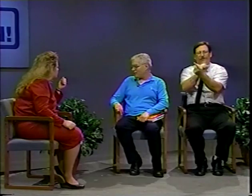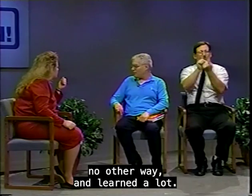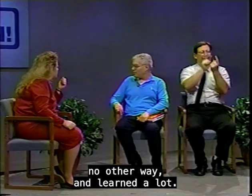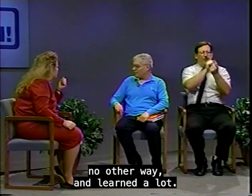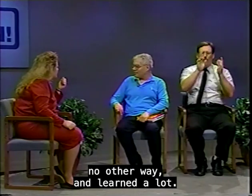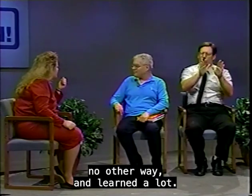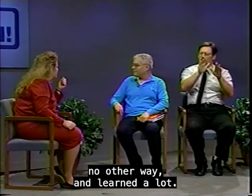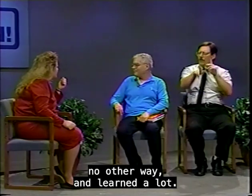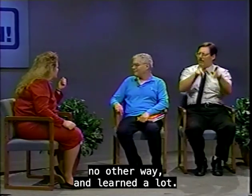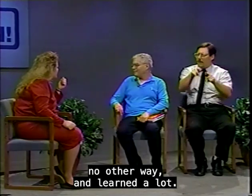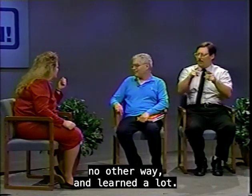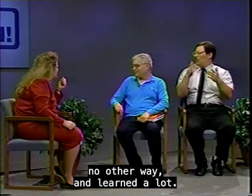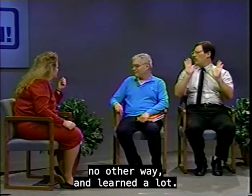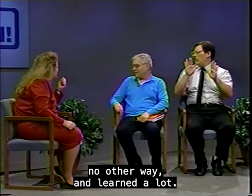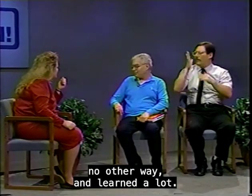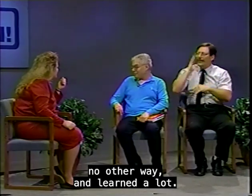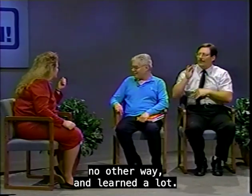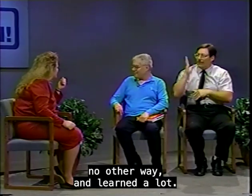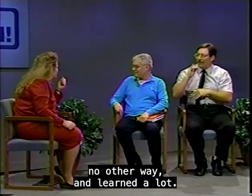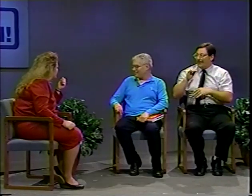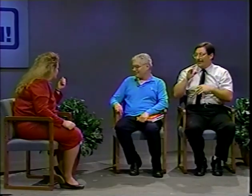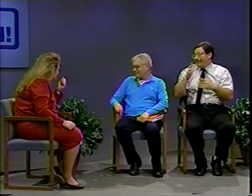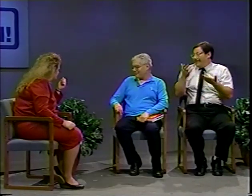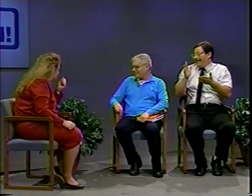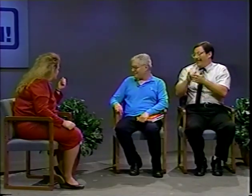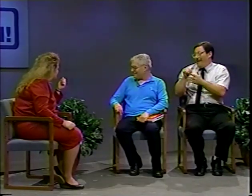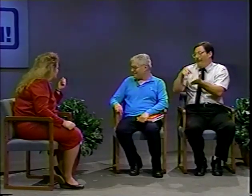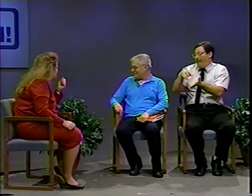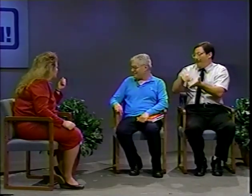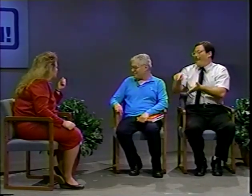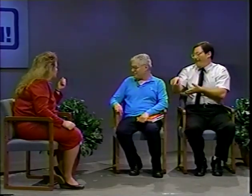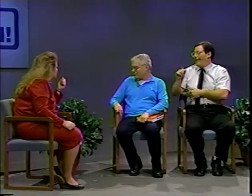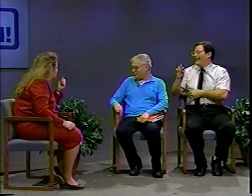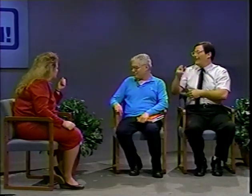certainly would have had no other way, and learned a lot.